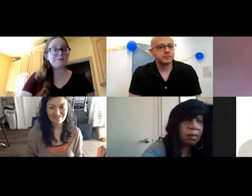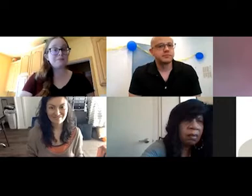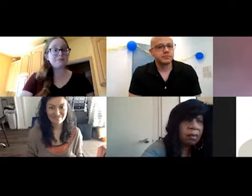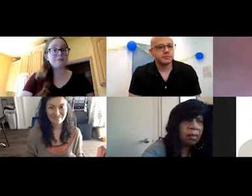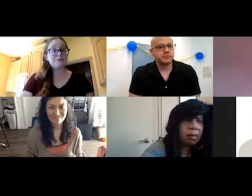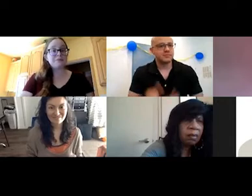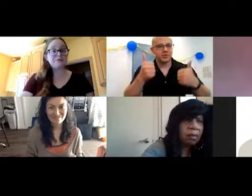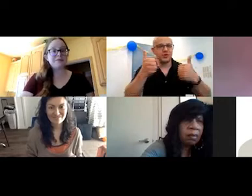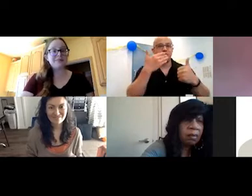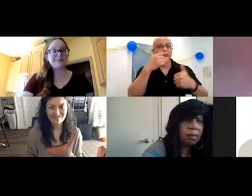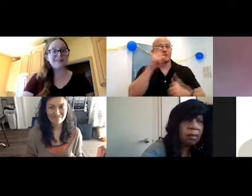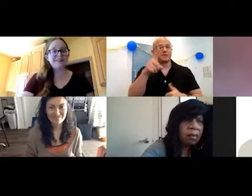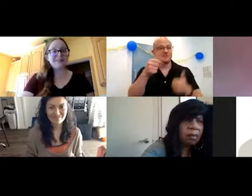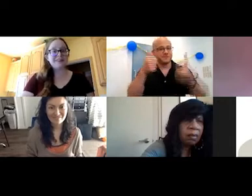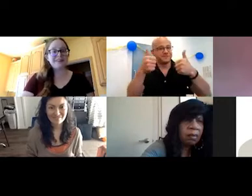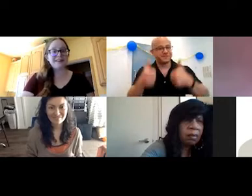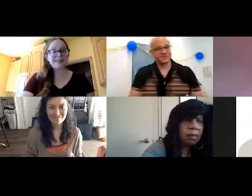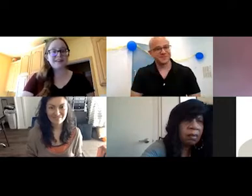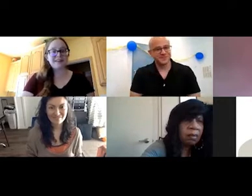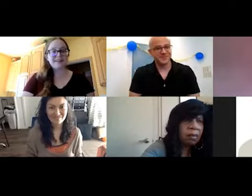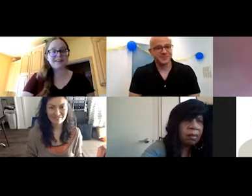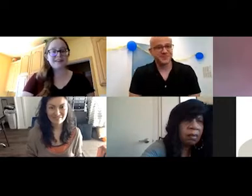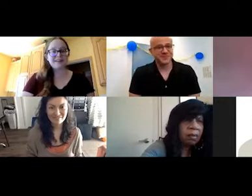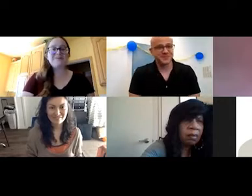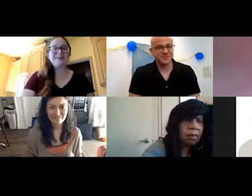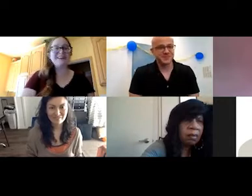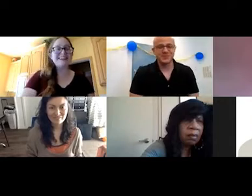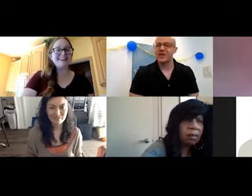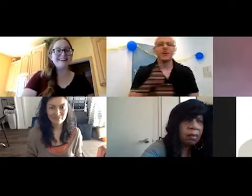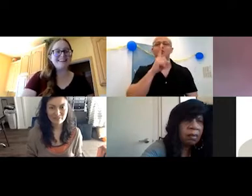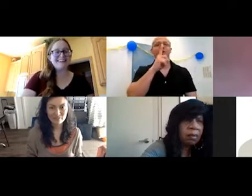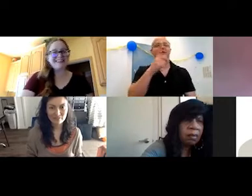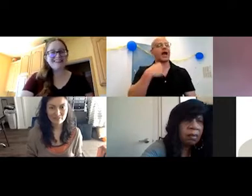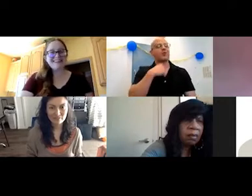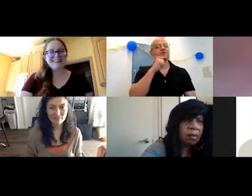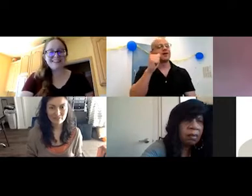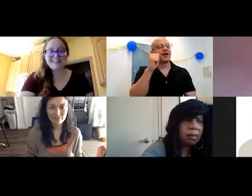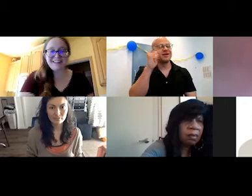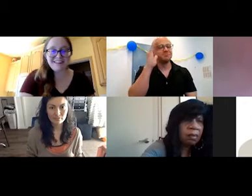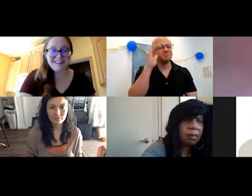it's communicate on the chin. It's a good question, yeah.